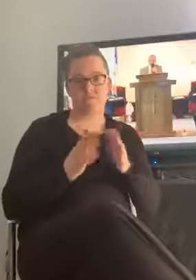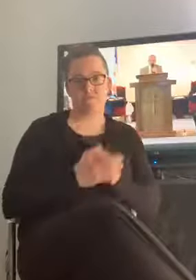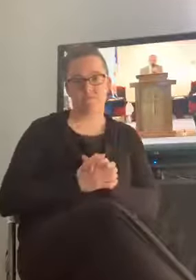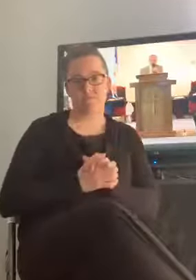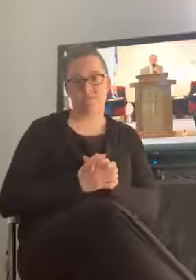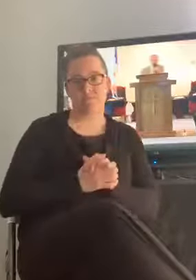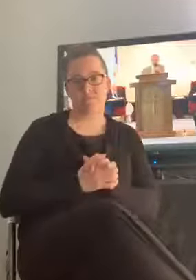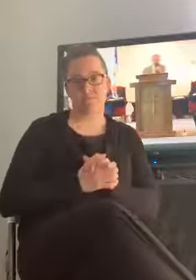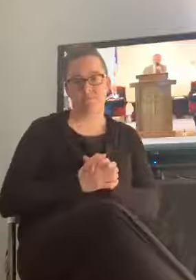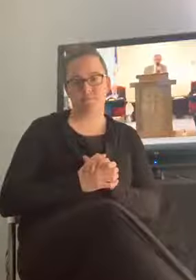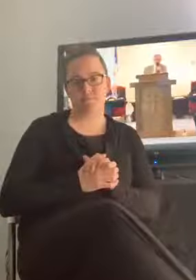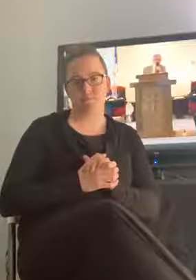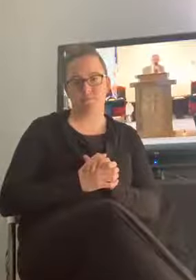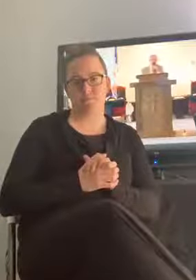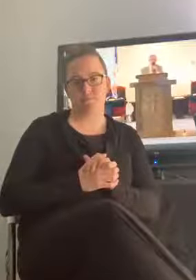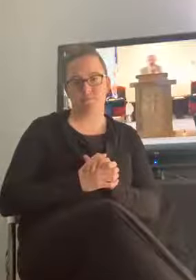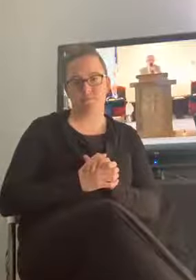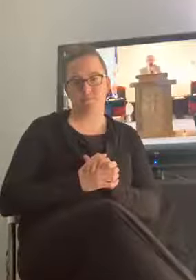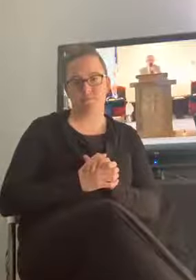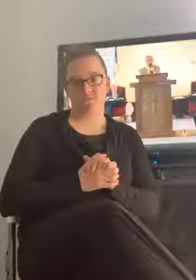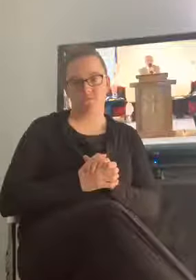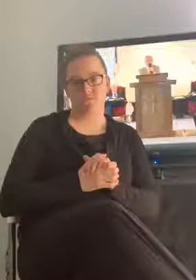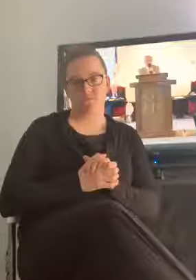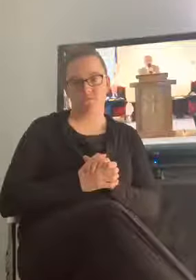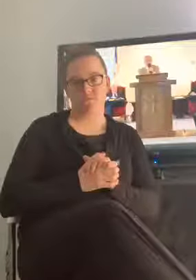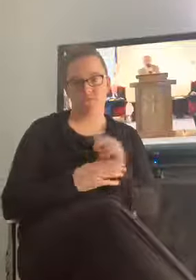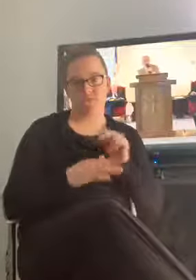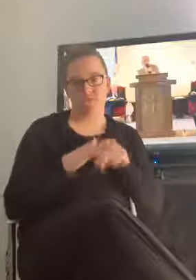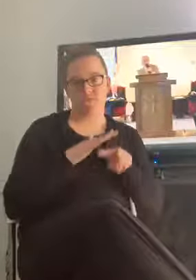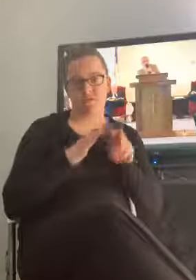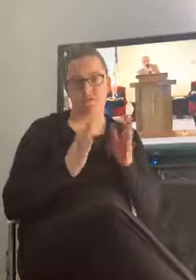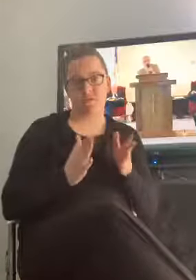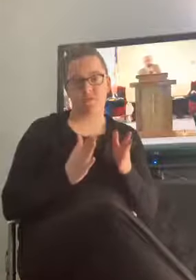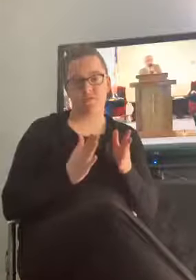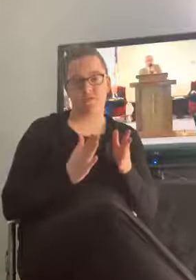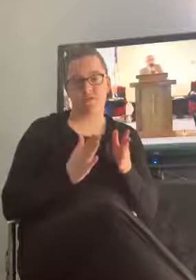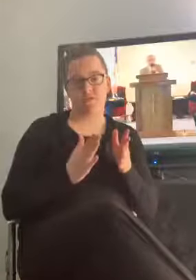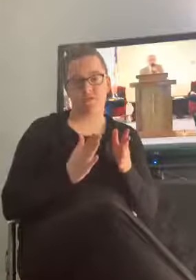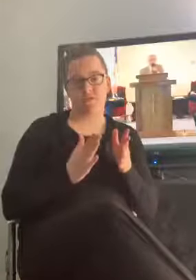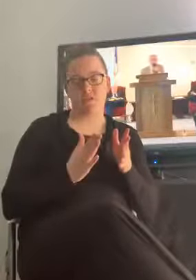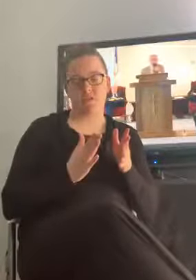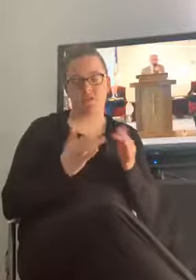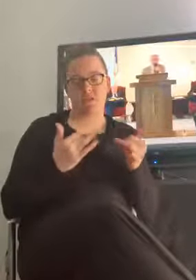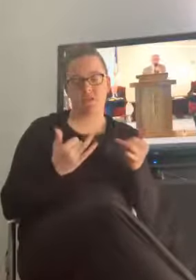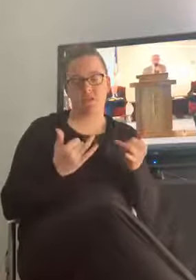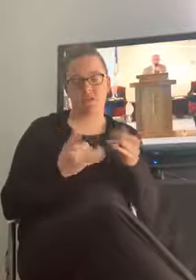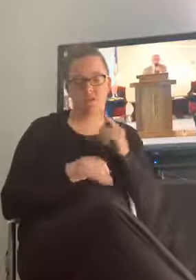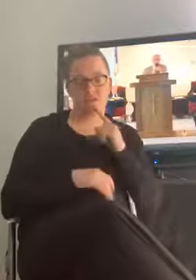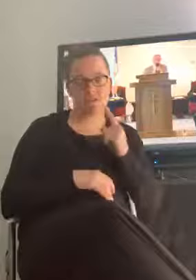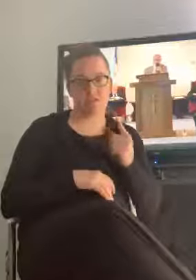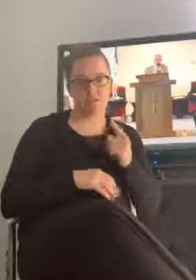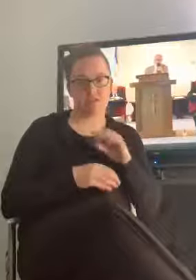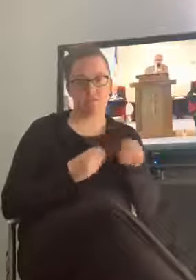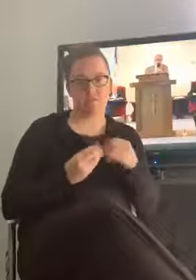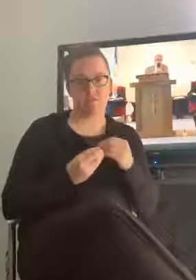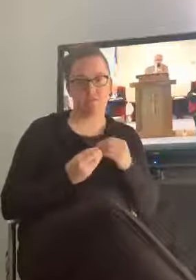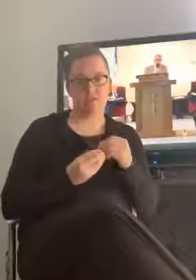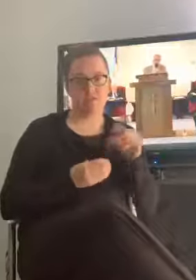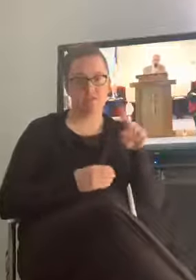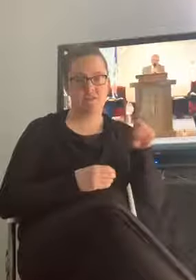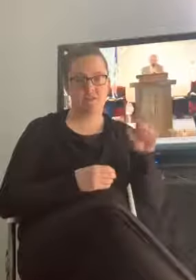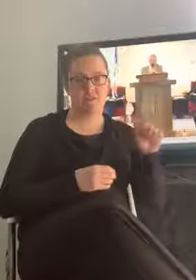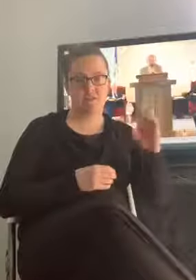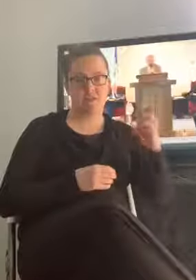was spoken by the prophet that the scripture is in reference to is